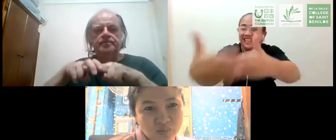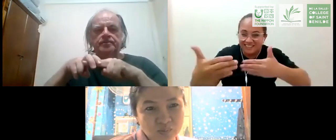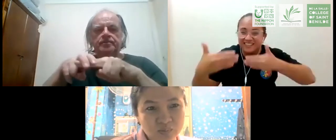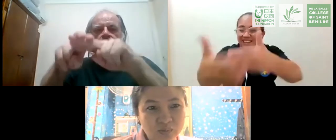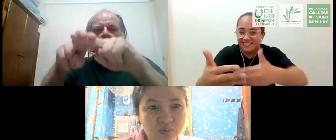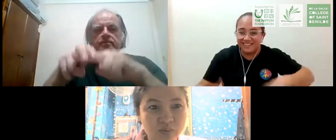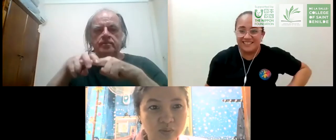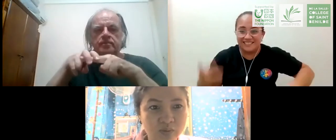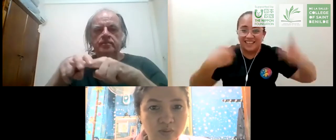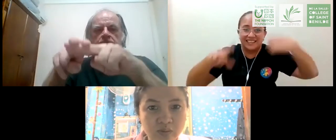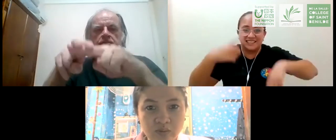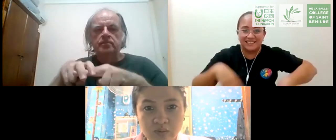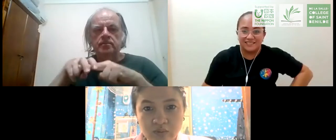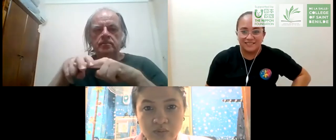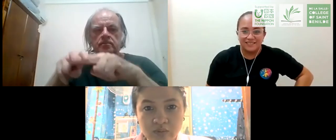right?